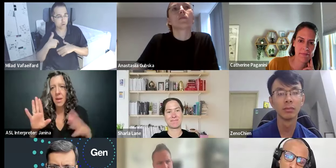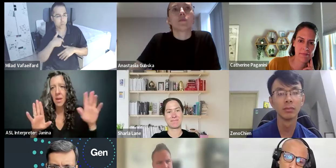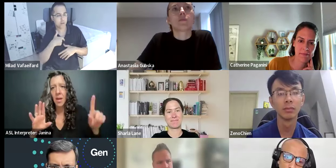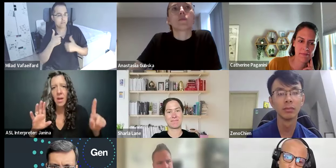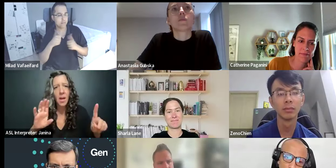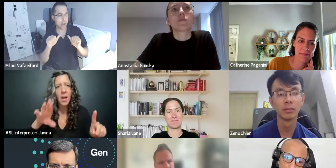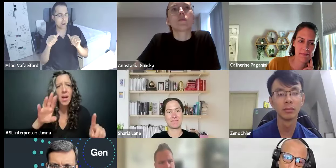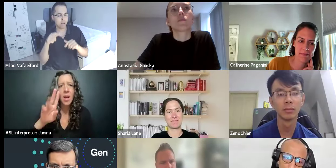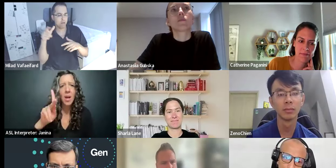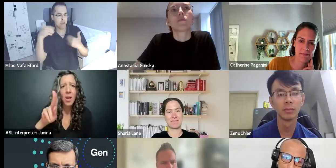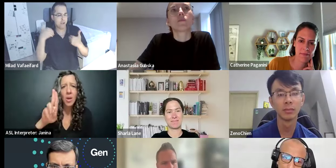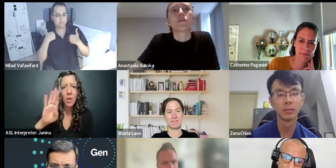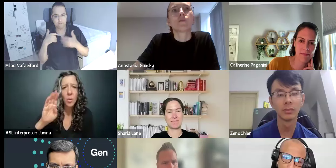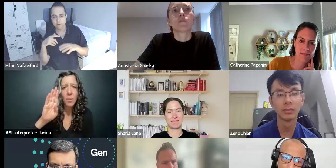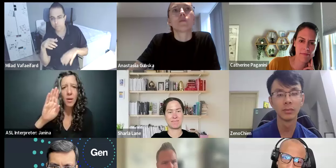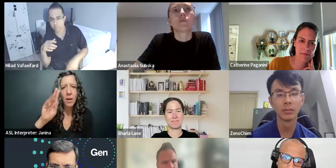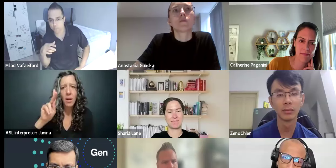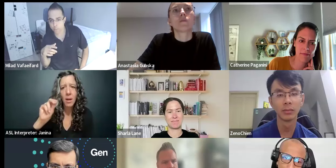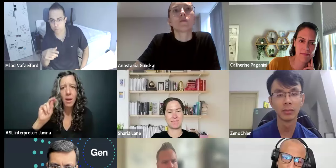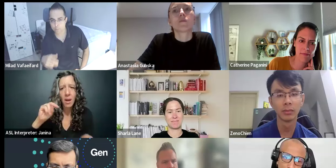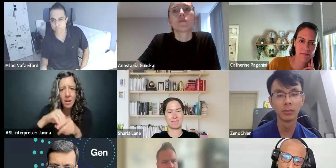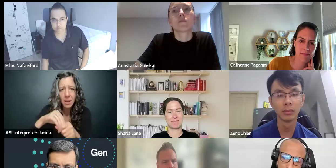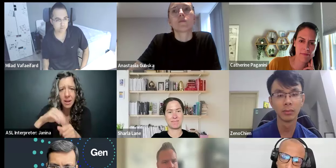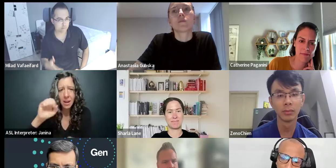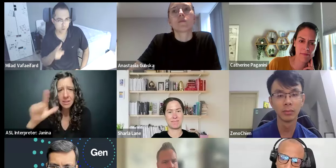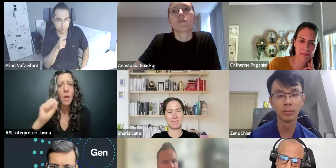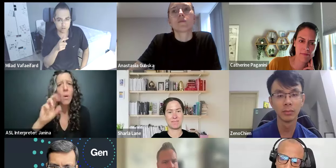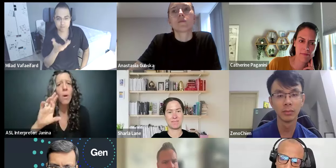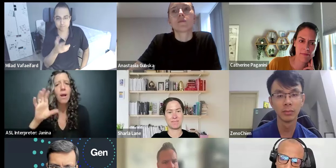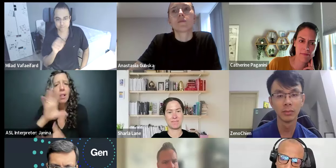in ASL or you mean Cloud Native in ASL?